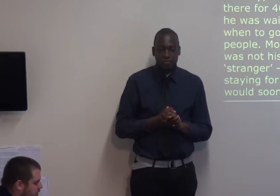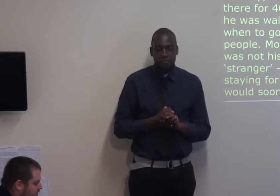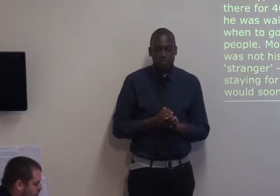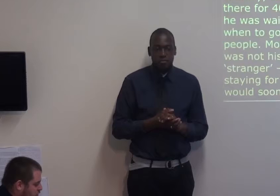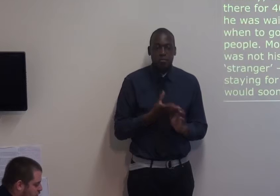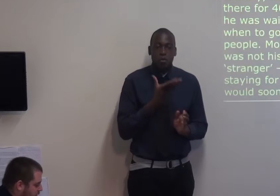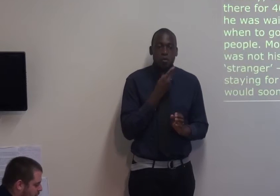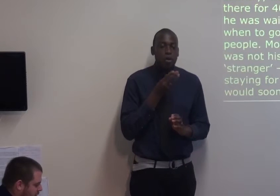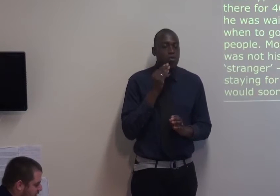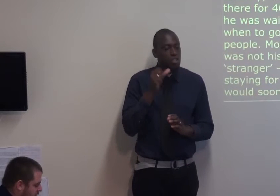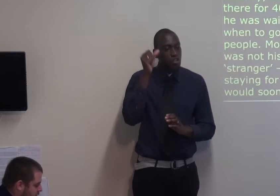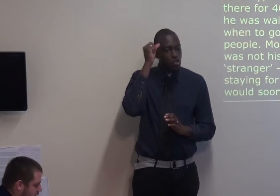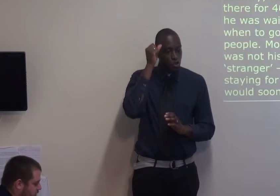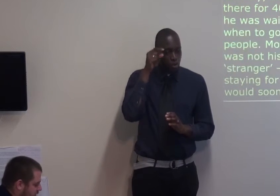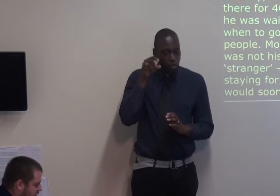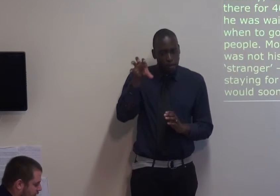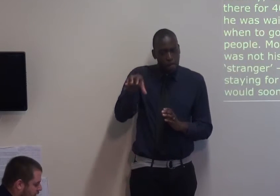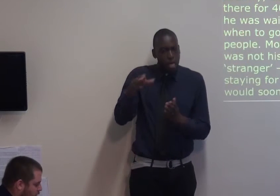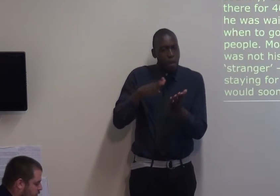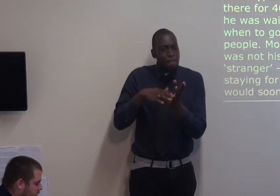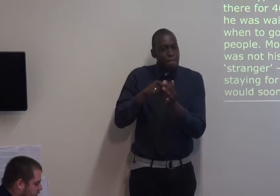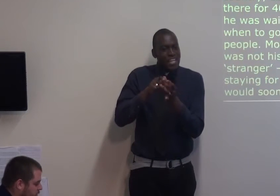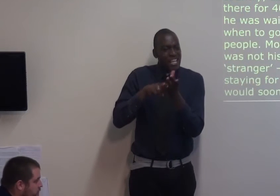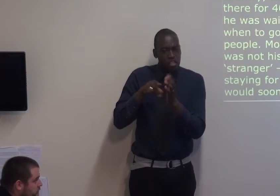Moses knew that Midian was not his real home.